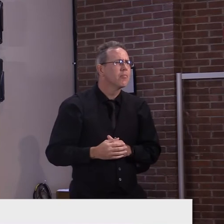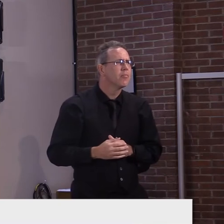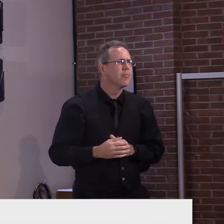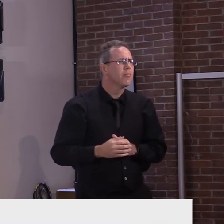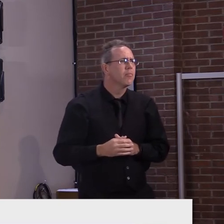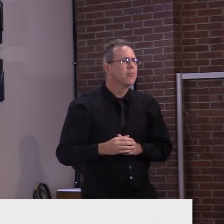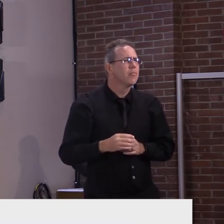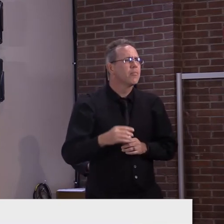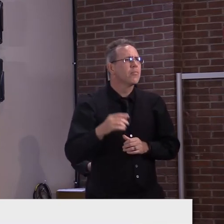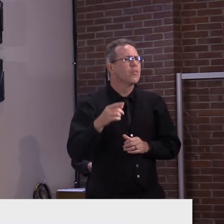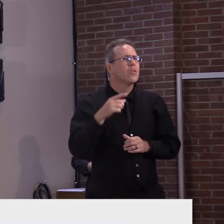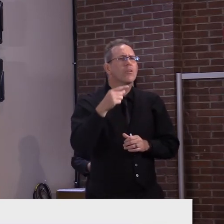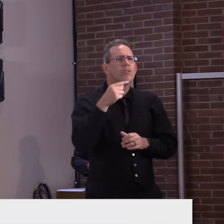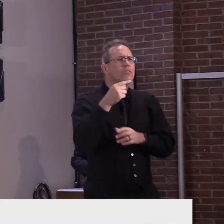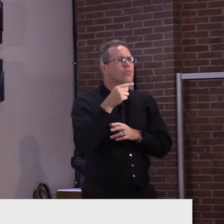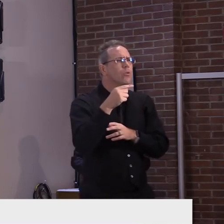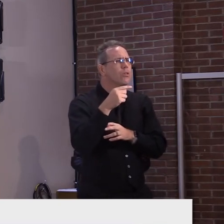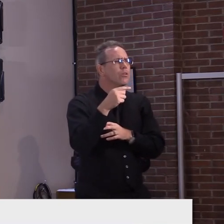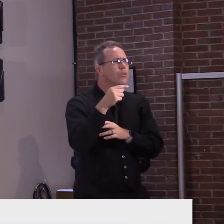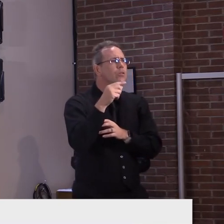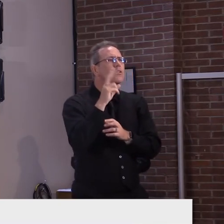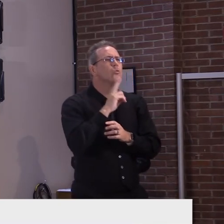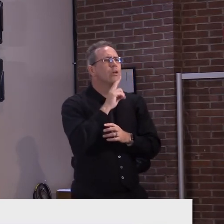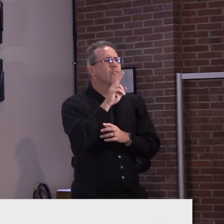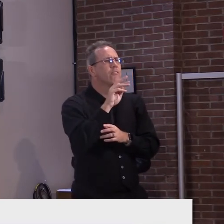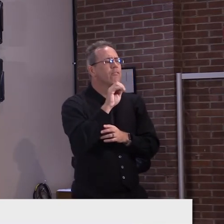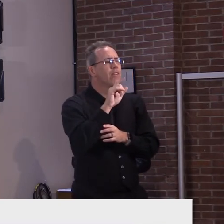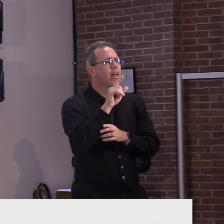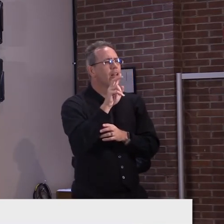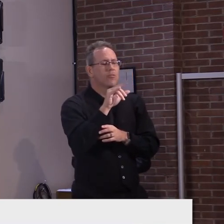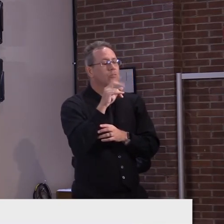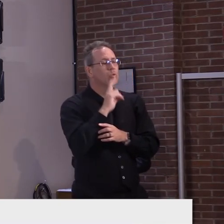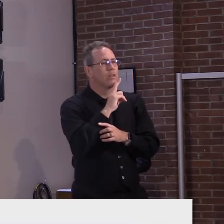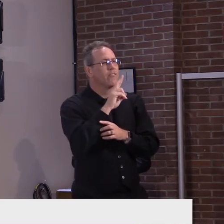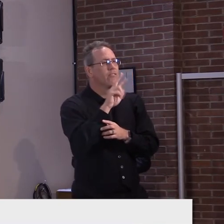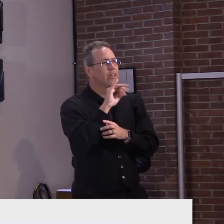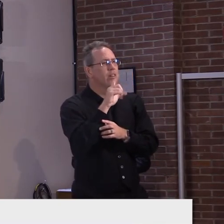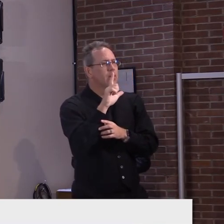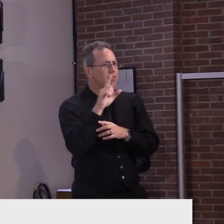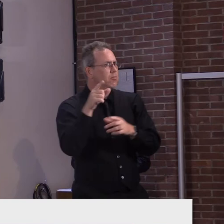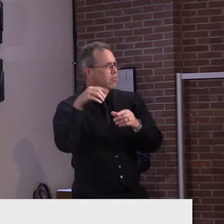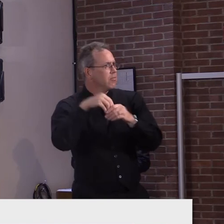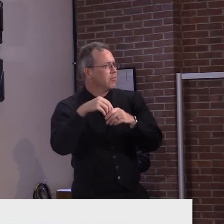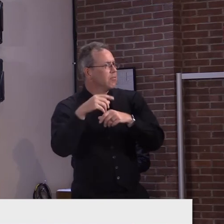Dr. Levine or Commissioner Pichek, do you have any other information?